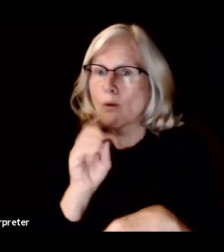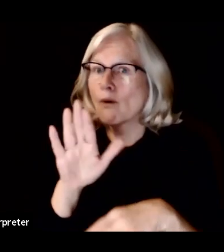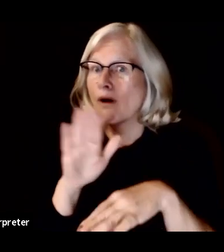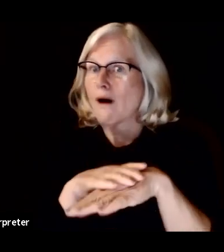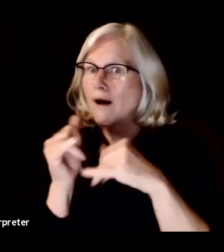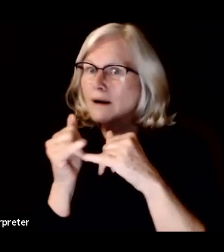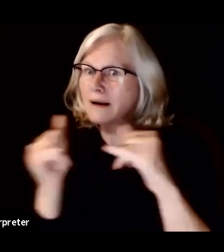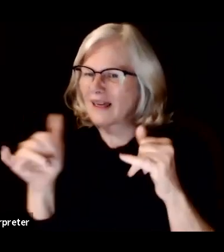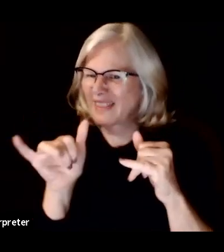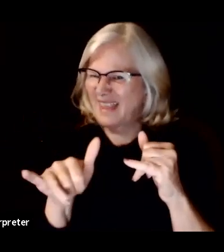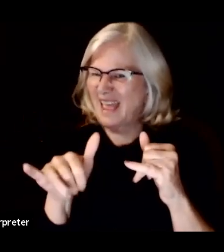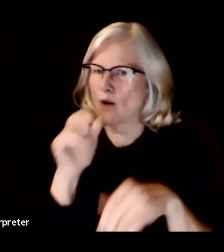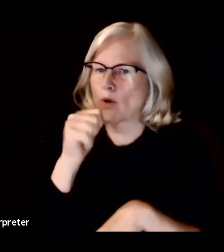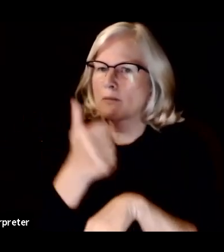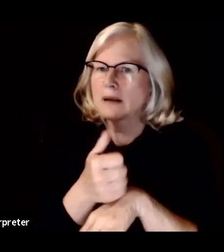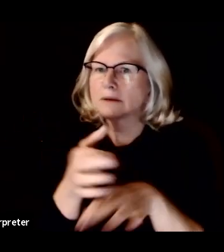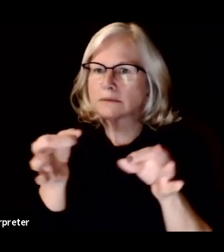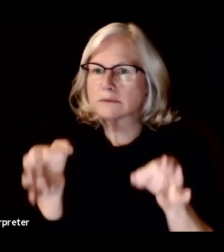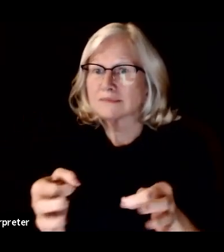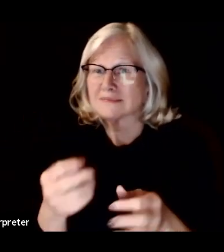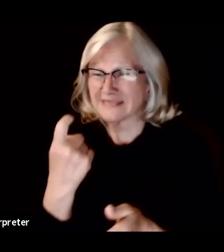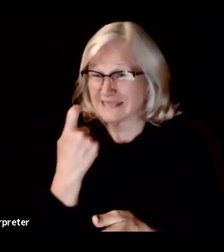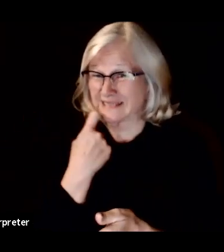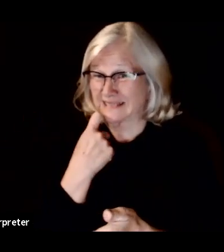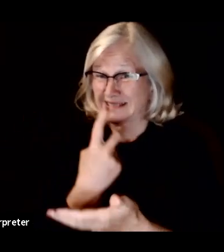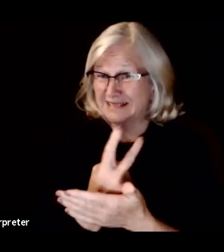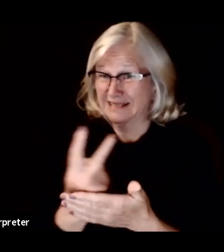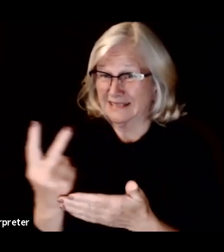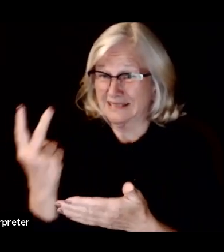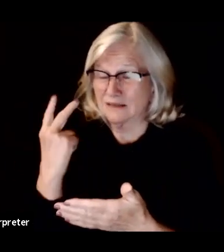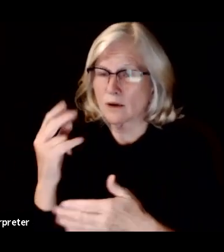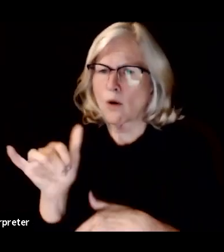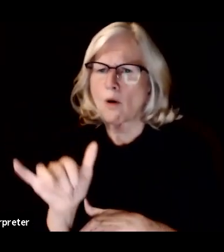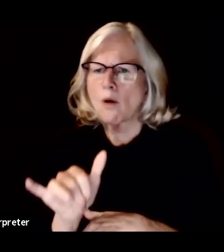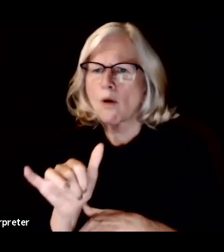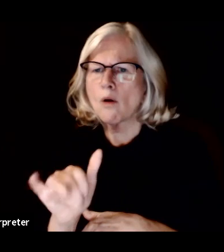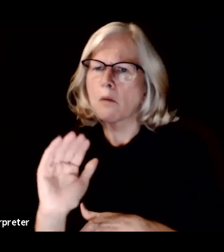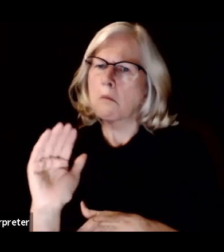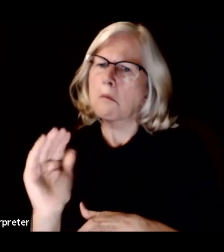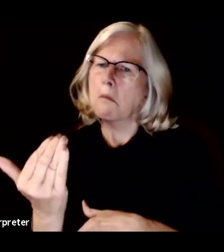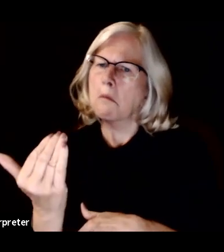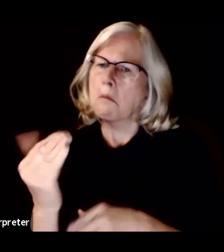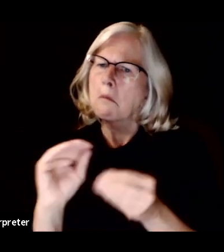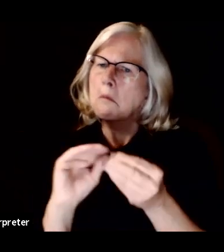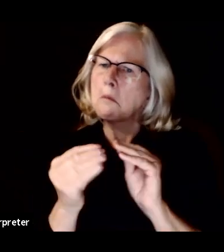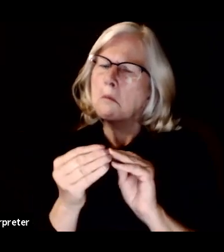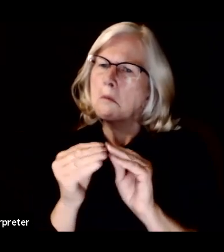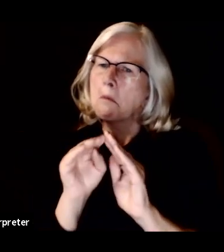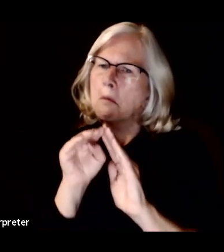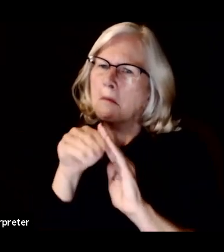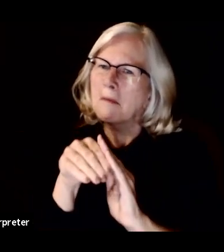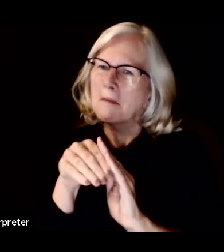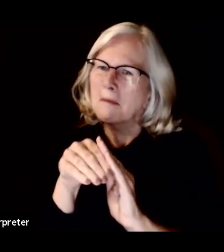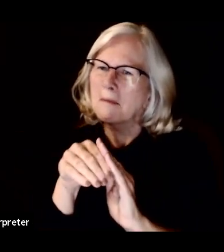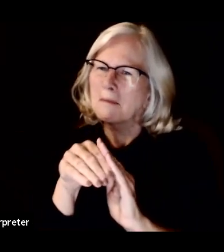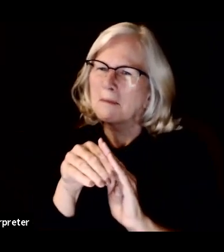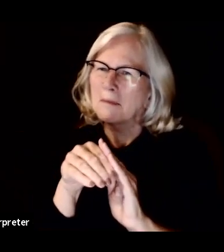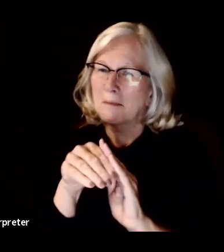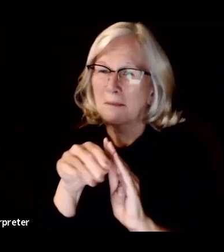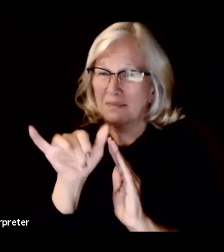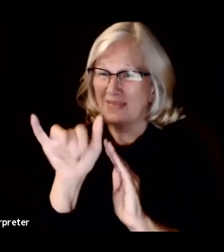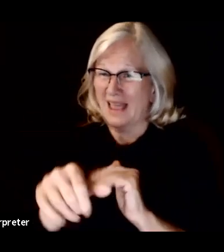period. We want to re-emphasize that the overall trend of the data is more important than the actual most recent data